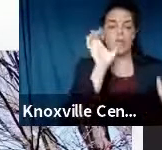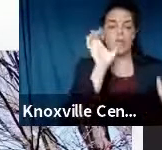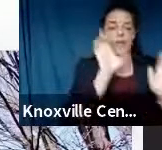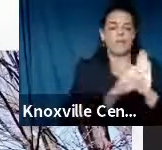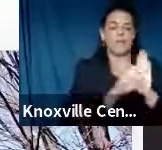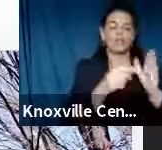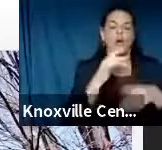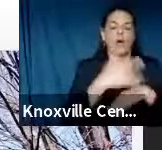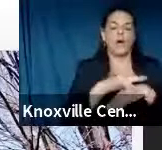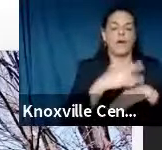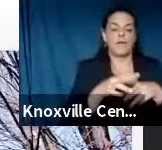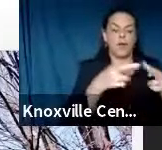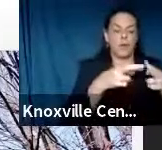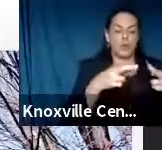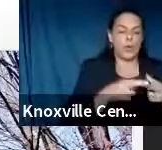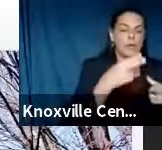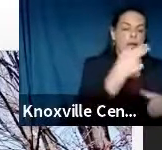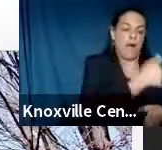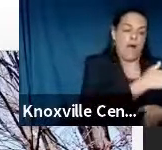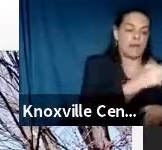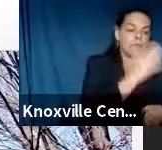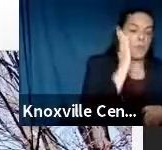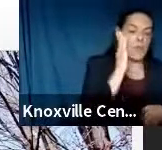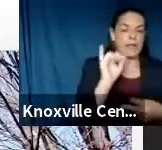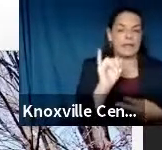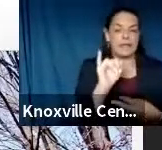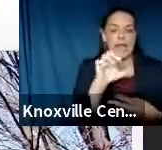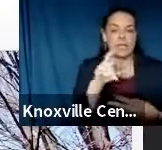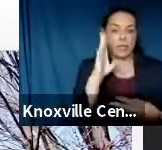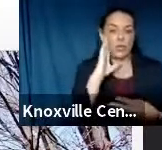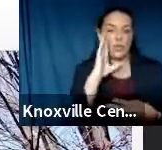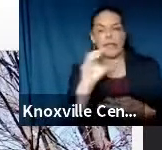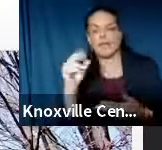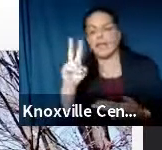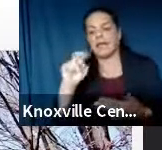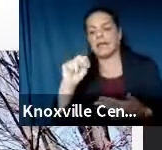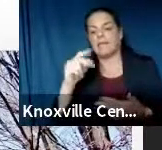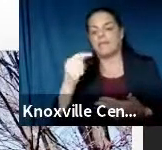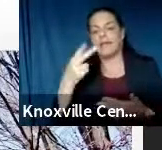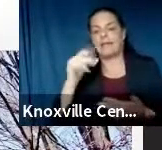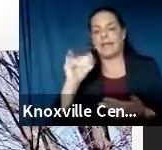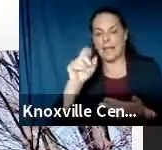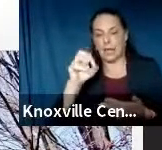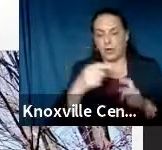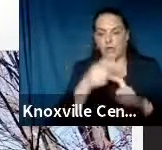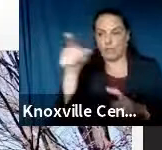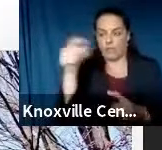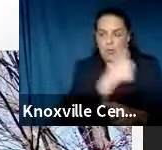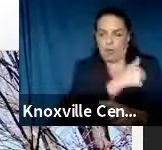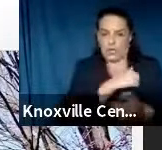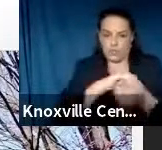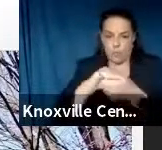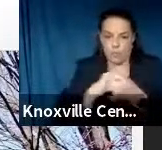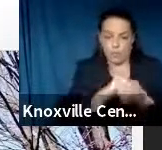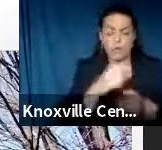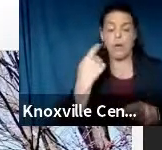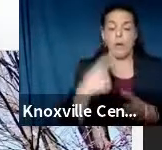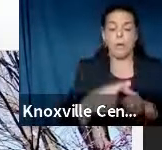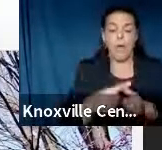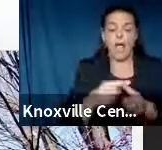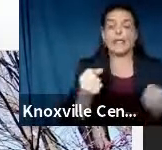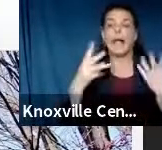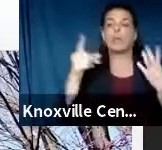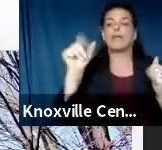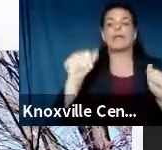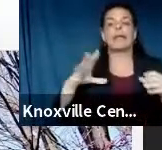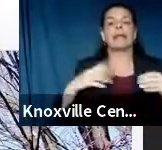beds, ICU beds, and ventilators from our hospital partners. It also shows the additional surge capacity for these categories, as